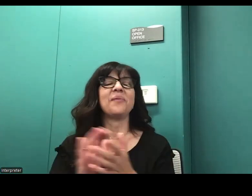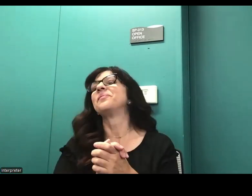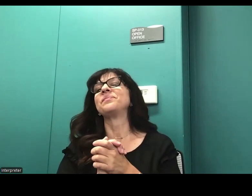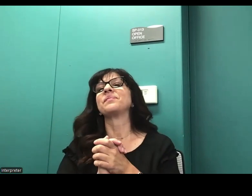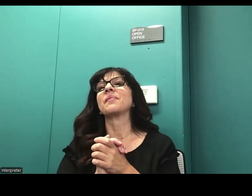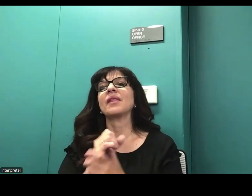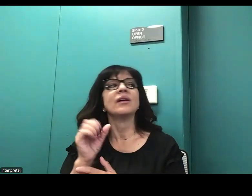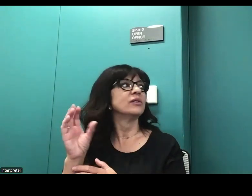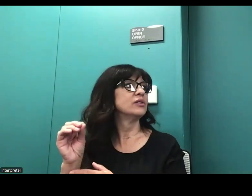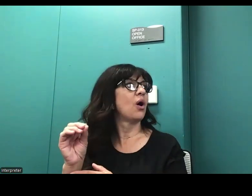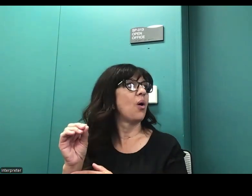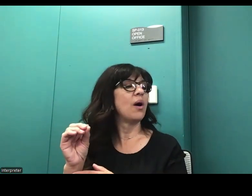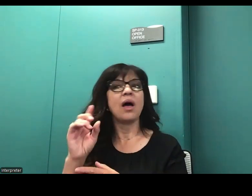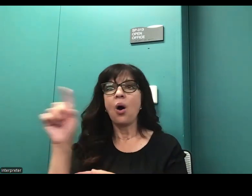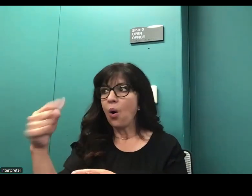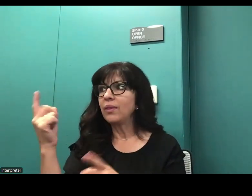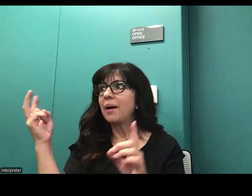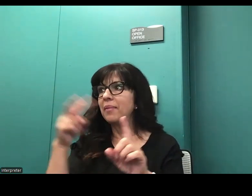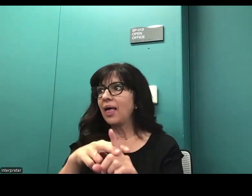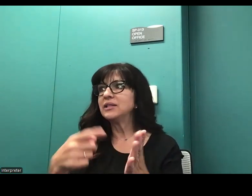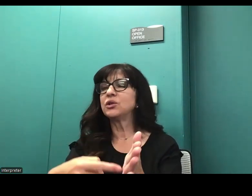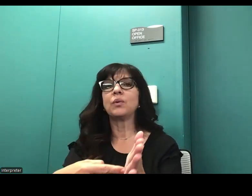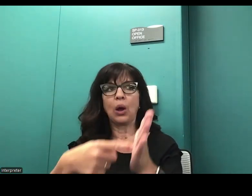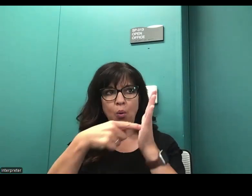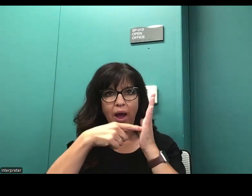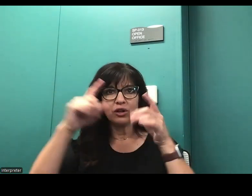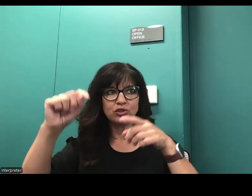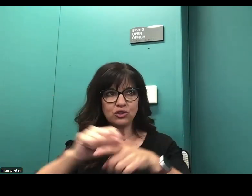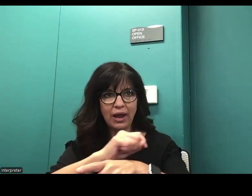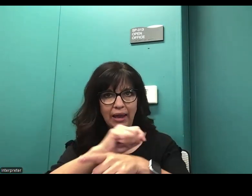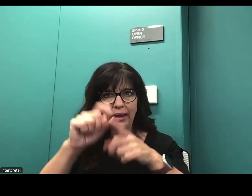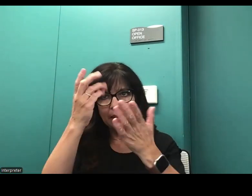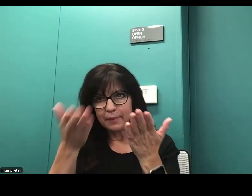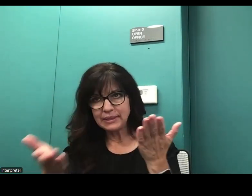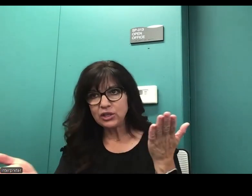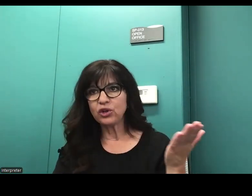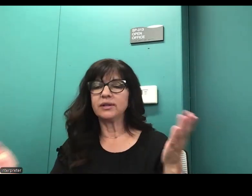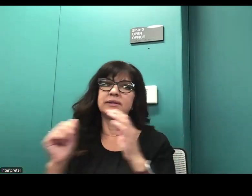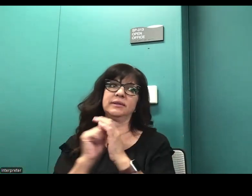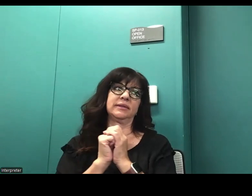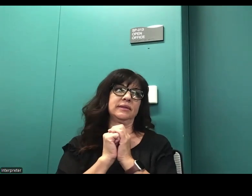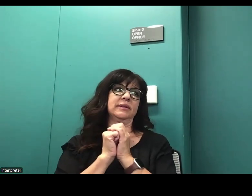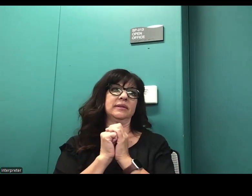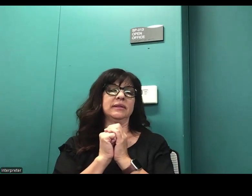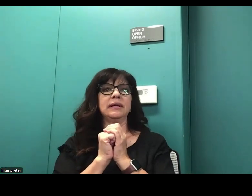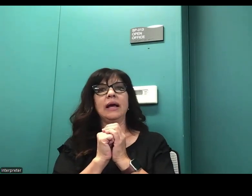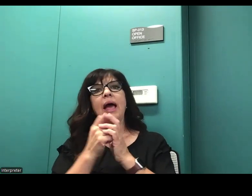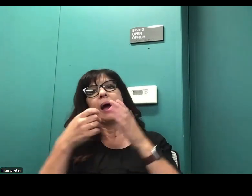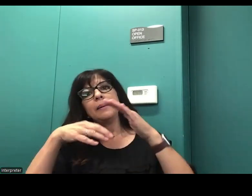Okay. So this only applies to required training materials, like